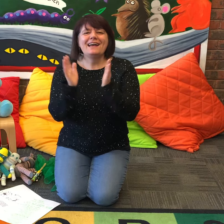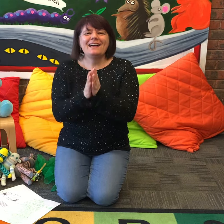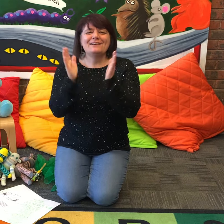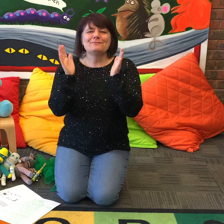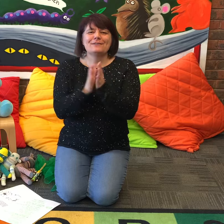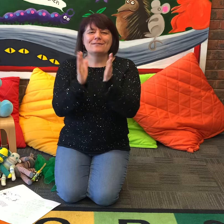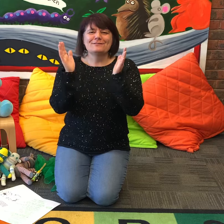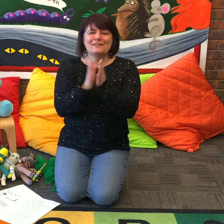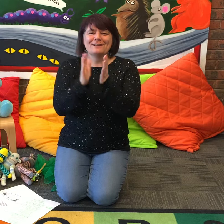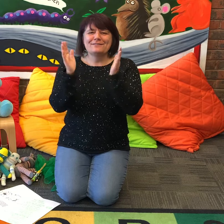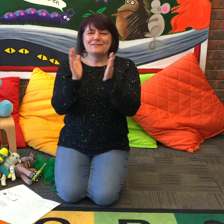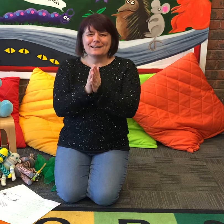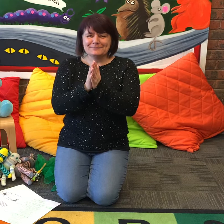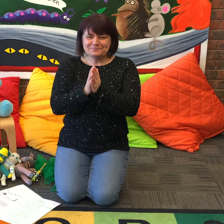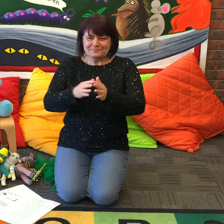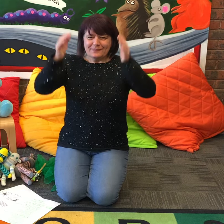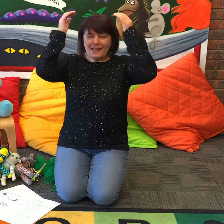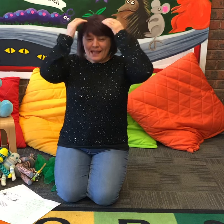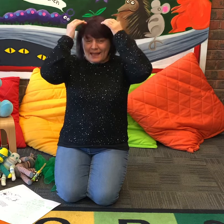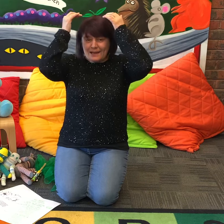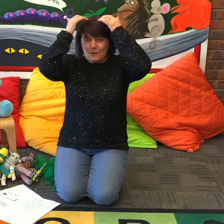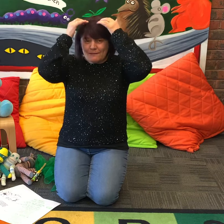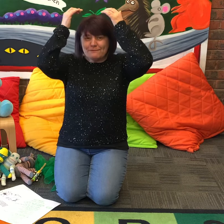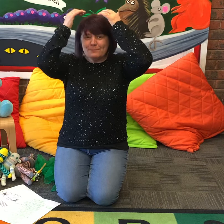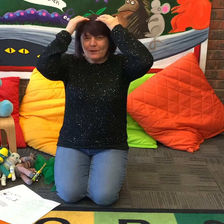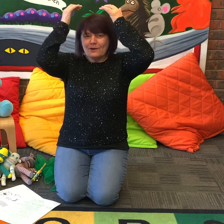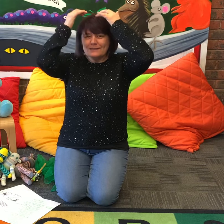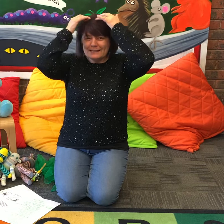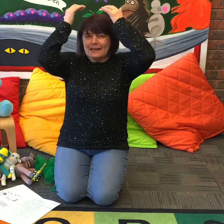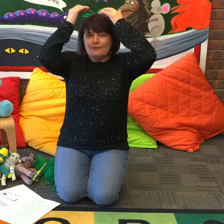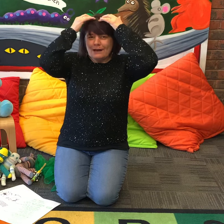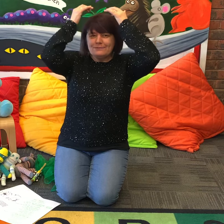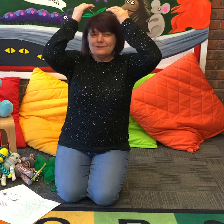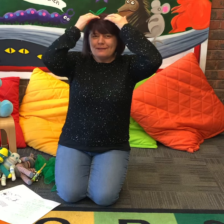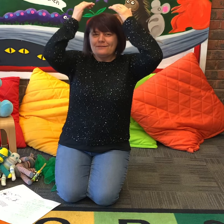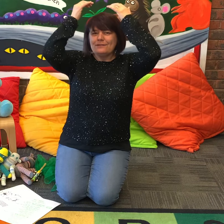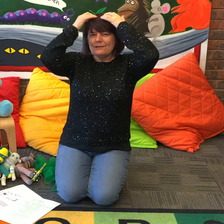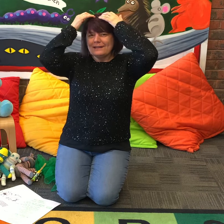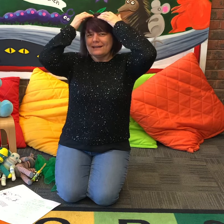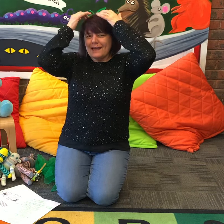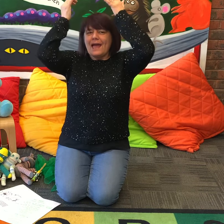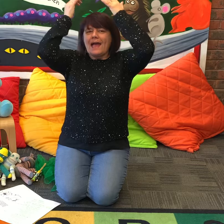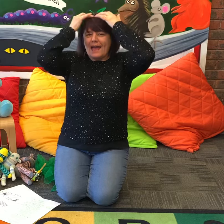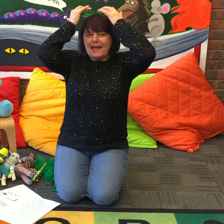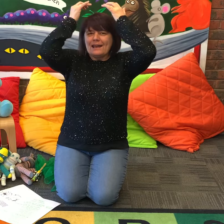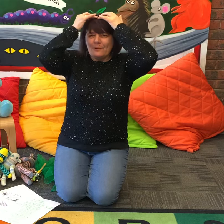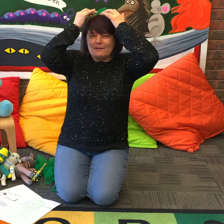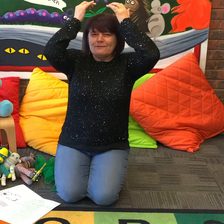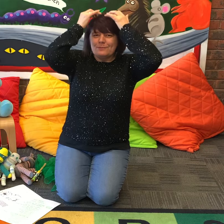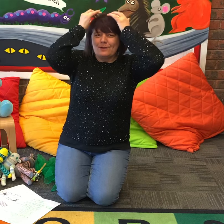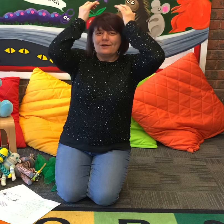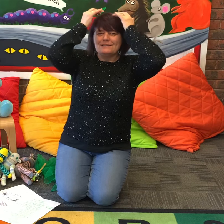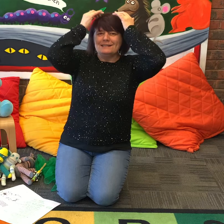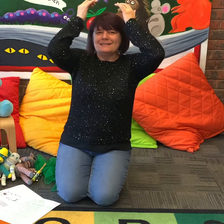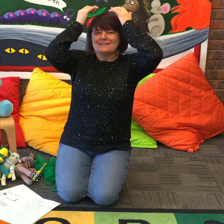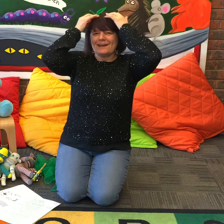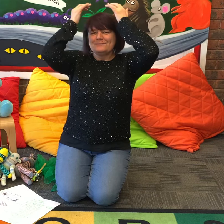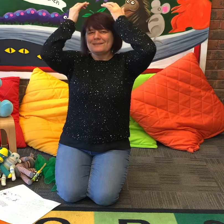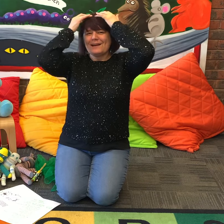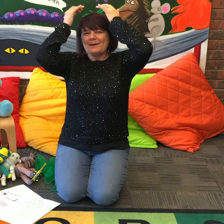1, 2, 3, 4, 5, 6, 7, 8, 9, 10, round and round the ring. Hello everybody, round and round the ring. Hello everybody, it's time to come and